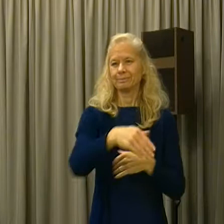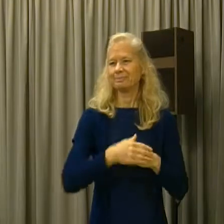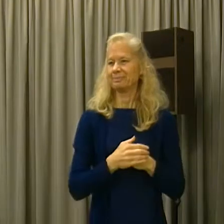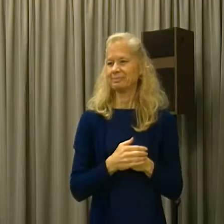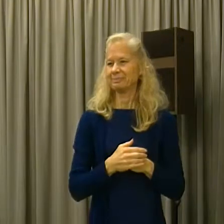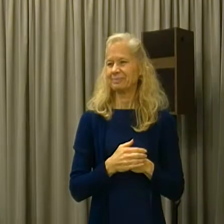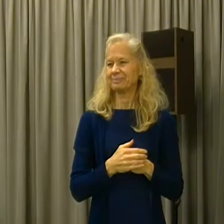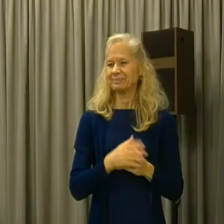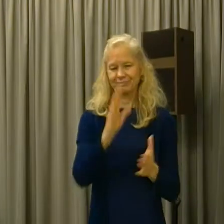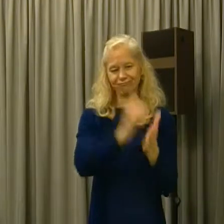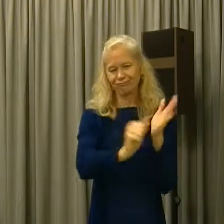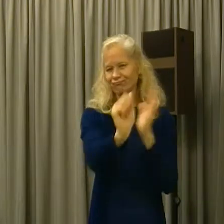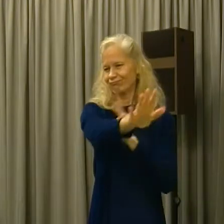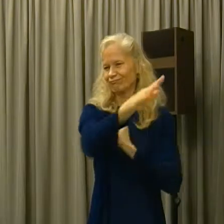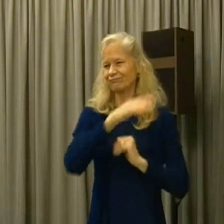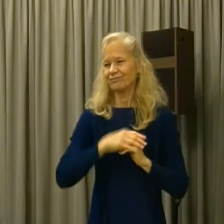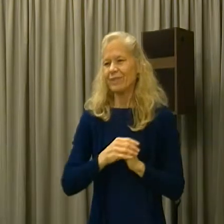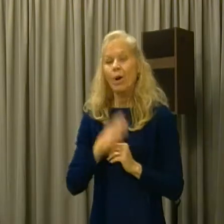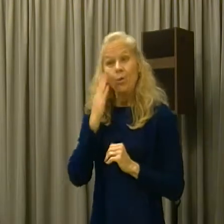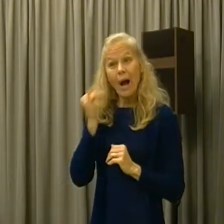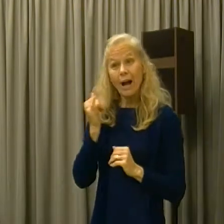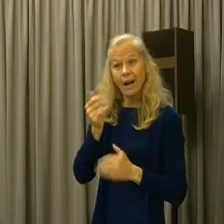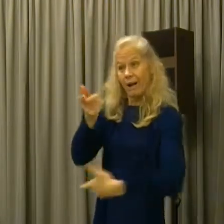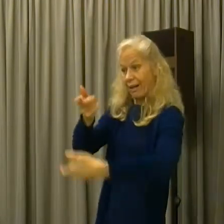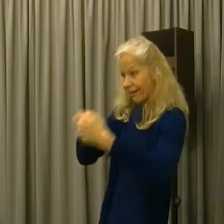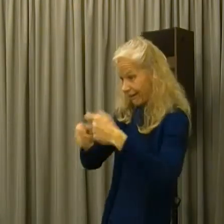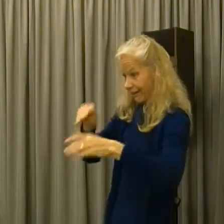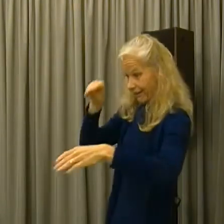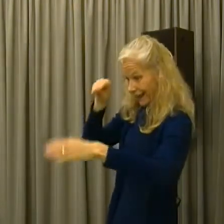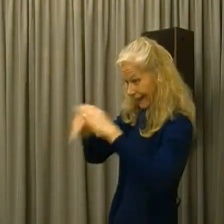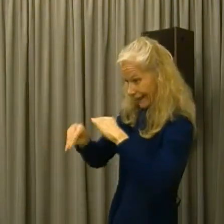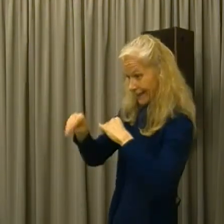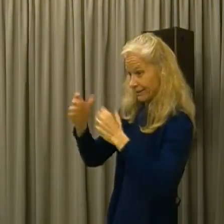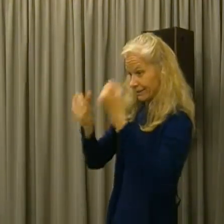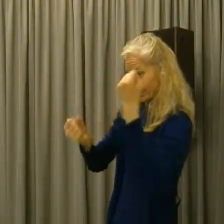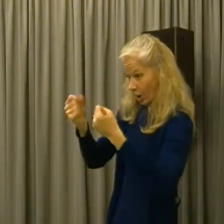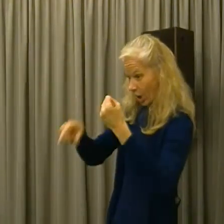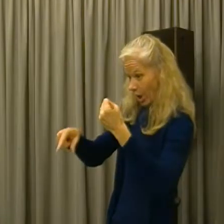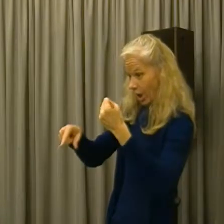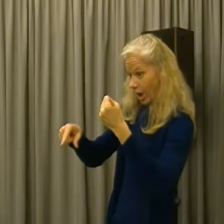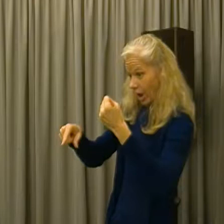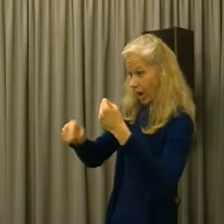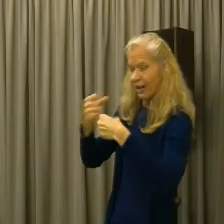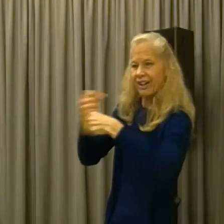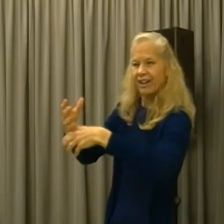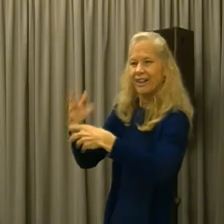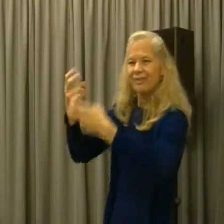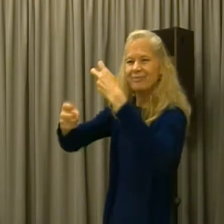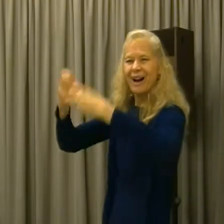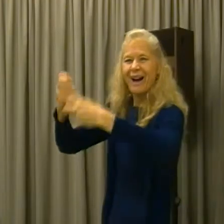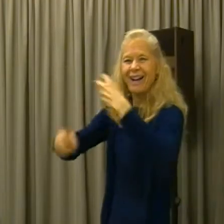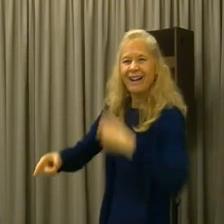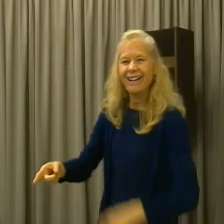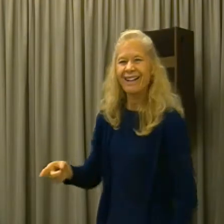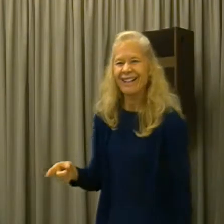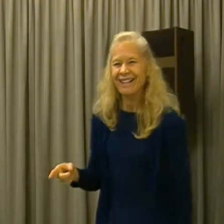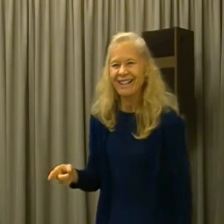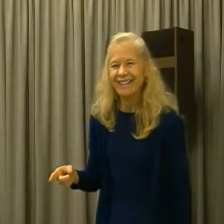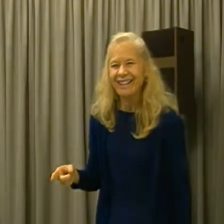Problems. Listen, believer, when we have a wrong thought, it needs to be rejected. If we put it